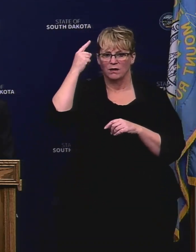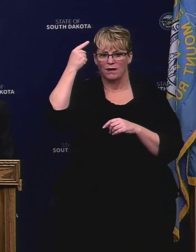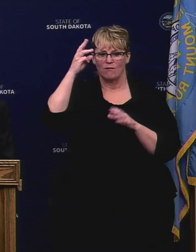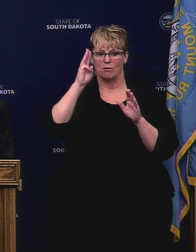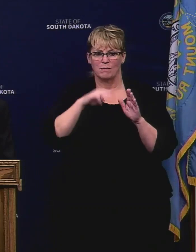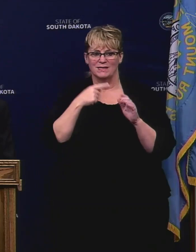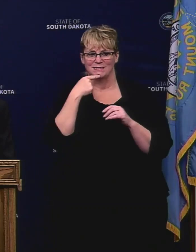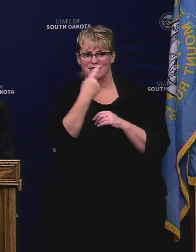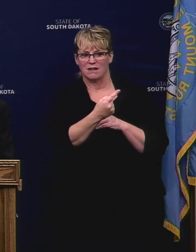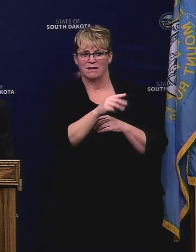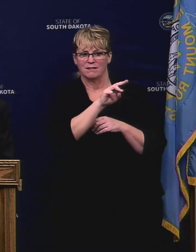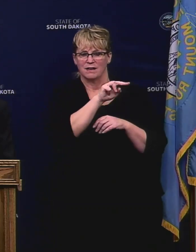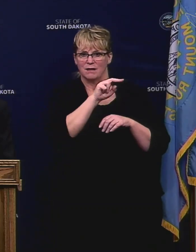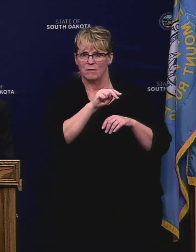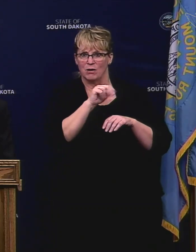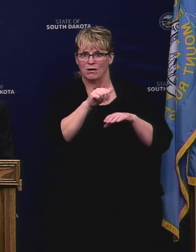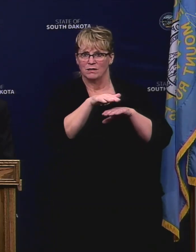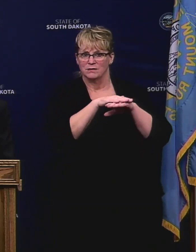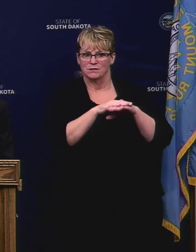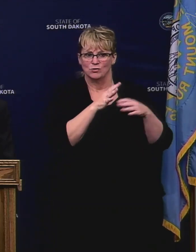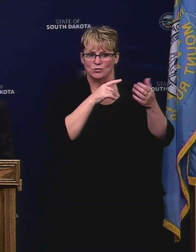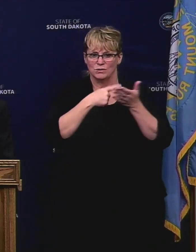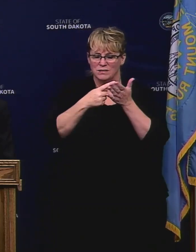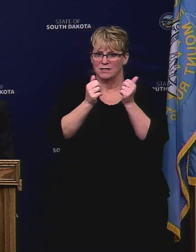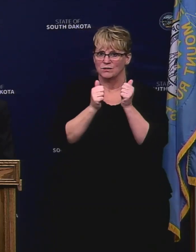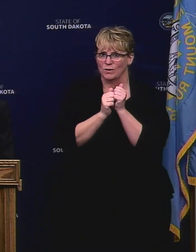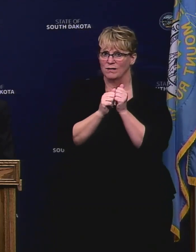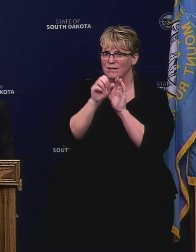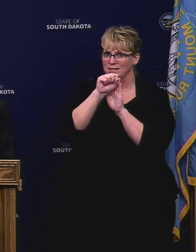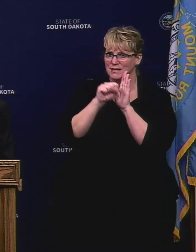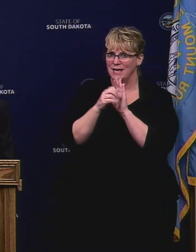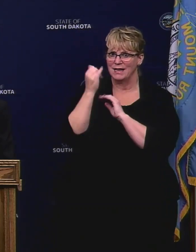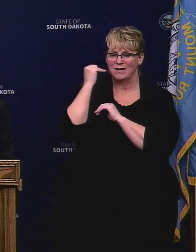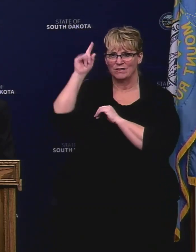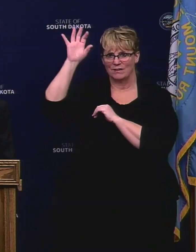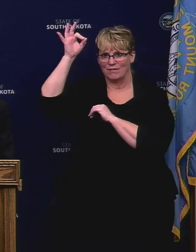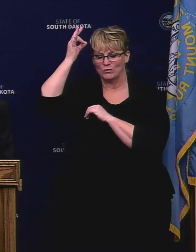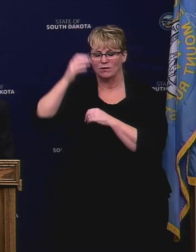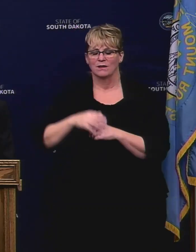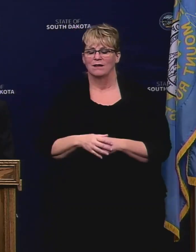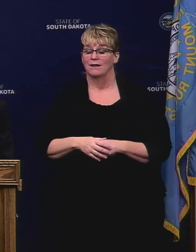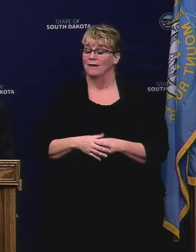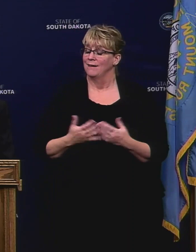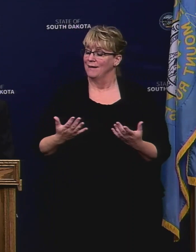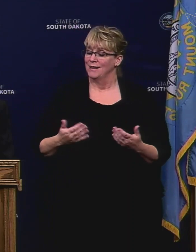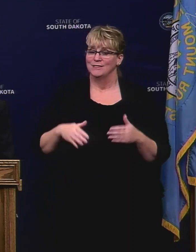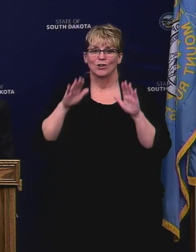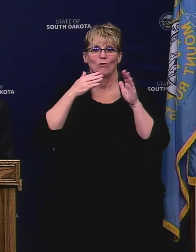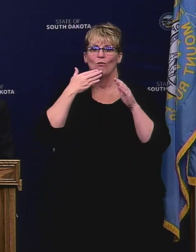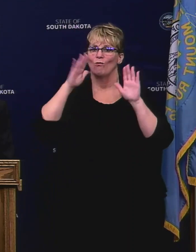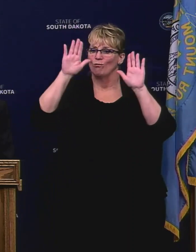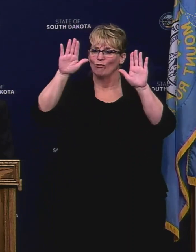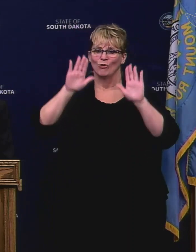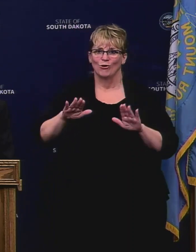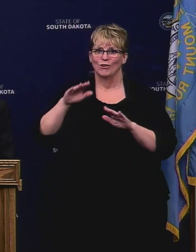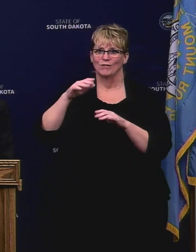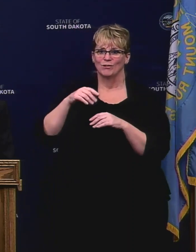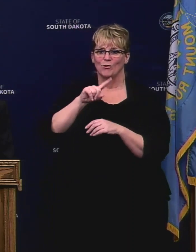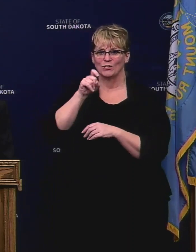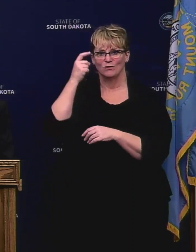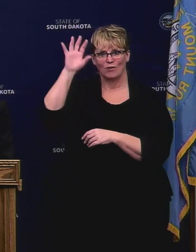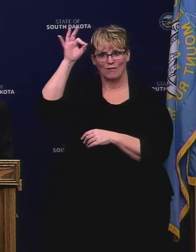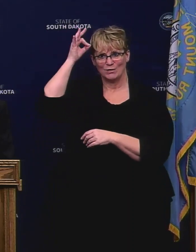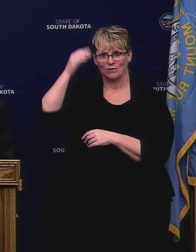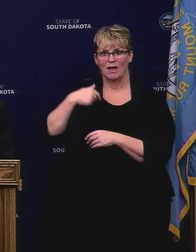the tribes to discuss it with the state if it's a federal issue only? That's a great question for the federal government. I'd suggest you ask them.